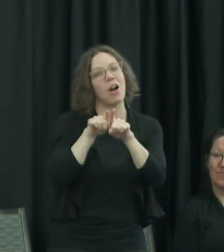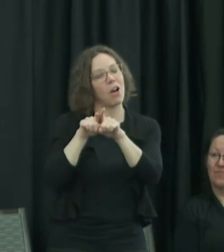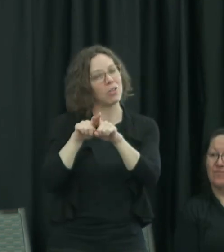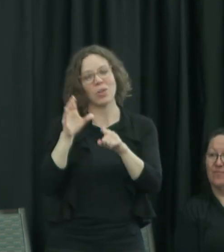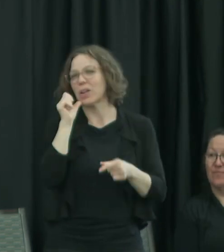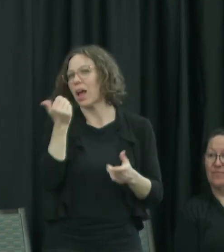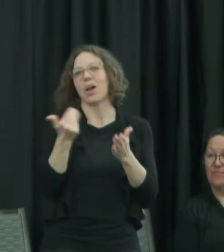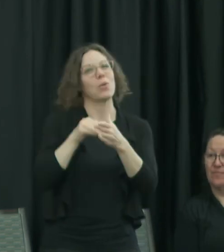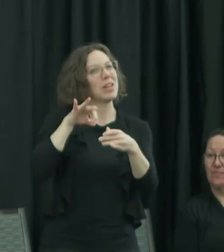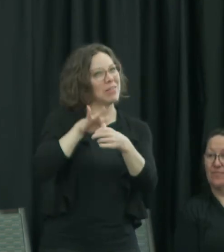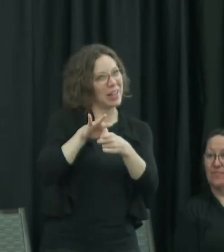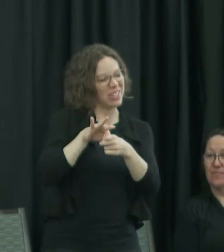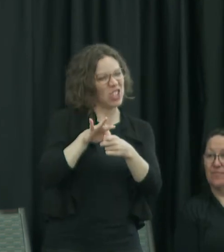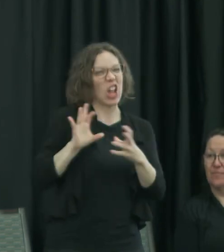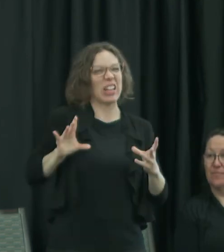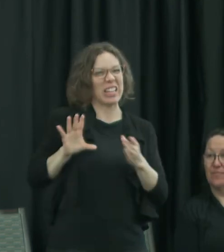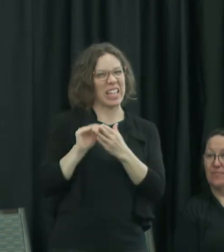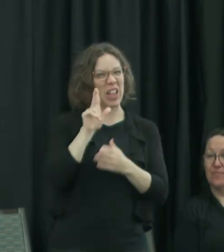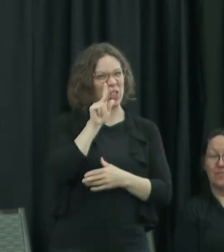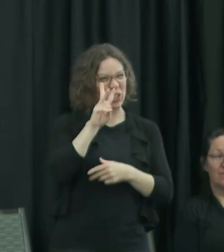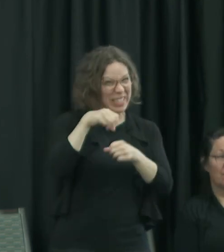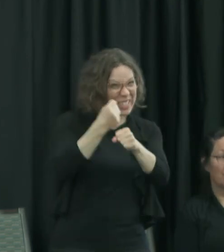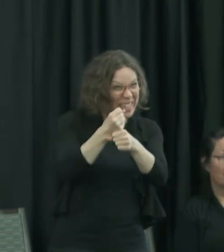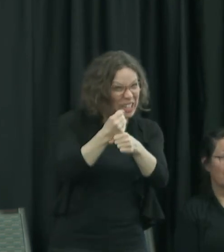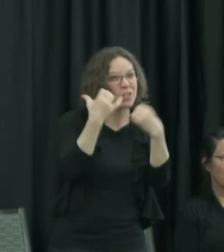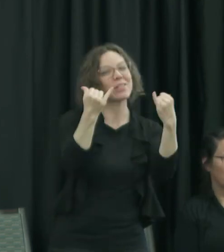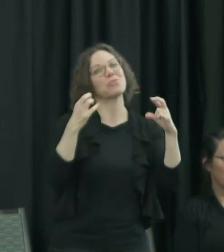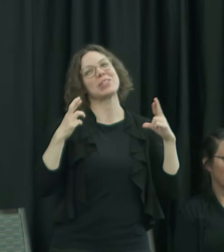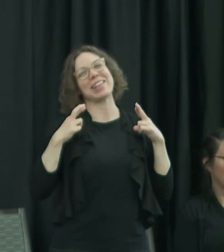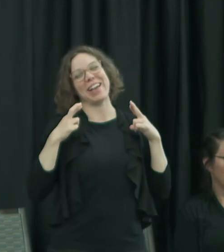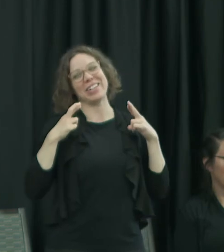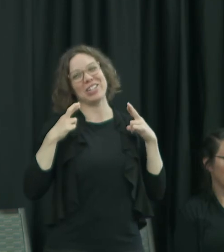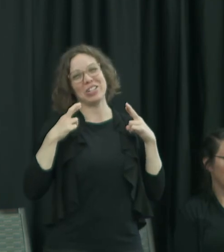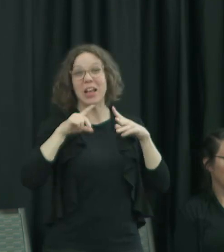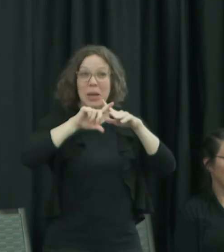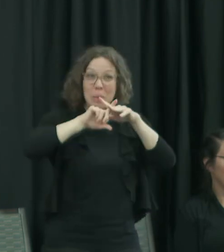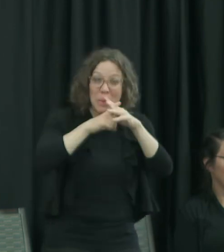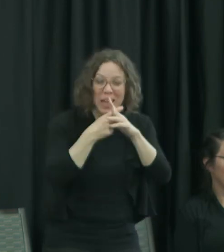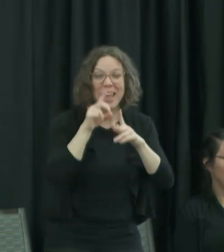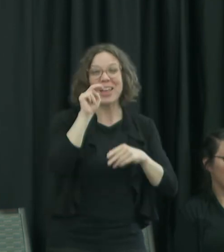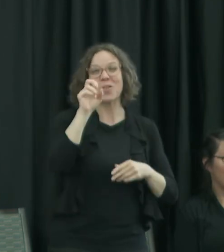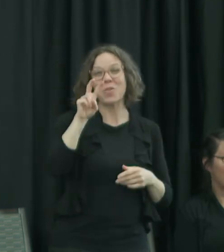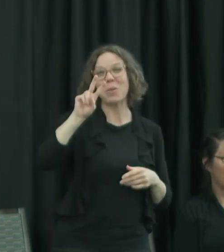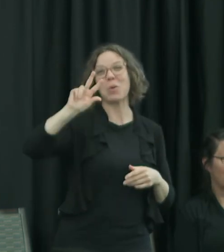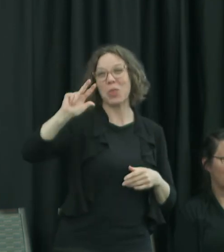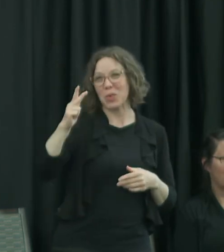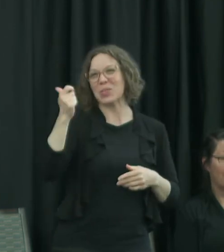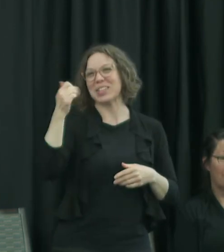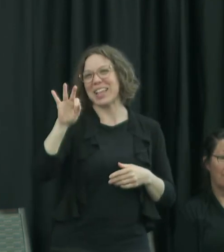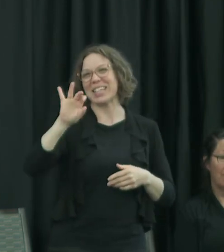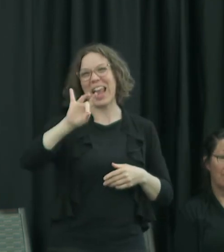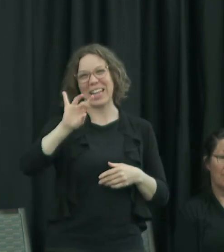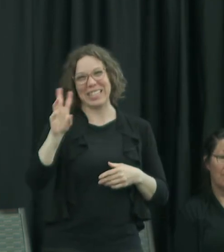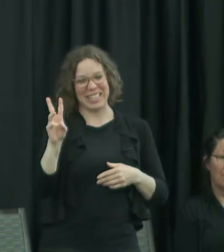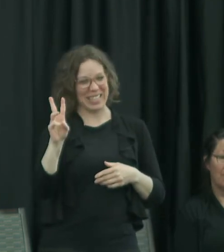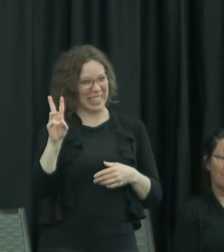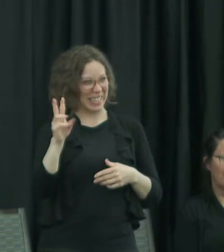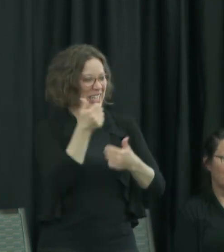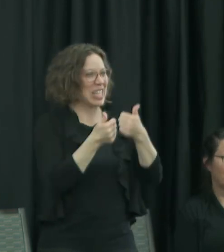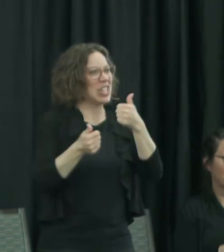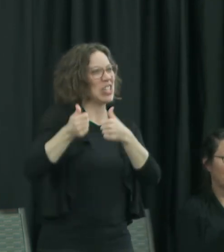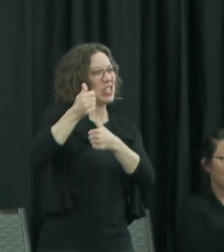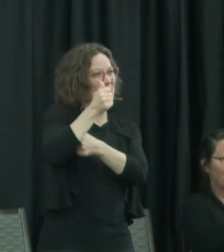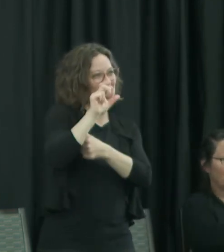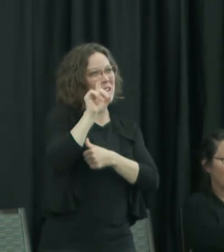is retiring after 36 years of service. She began her career with Linn County on November 3rd, 1986, as Chief Deputy